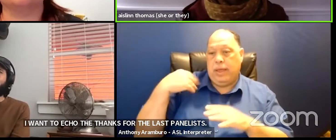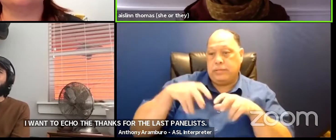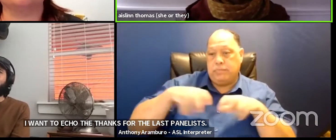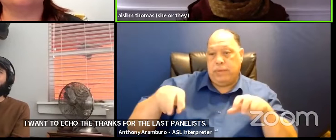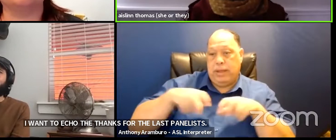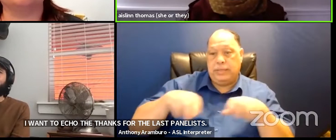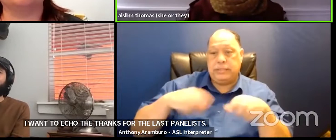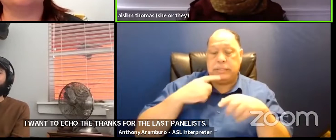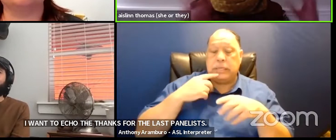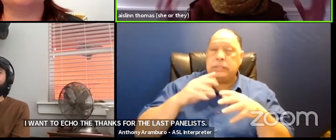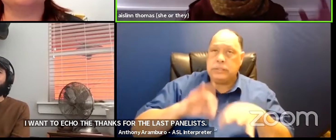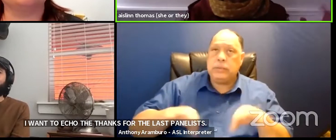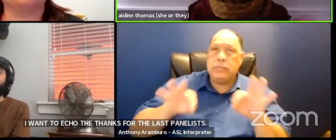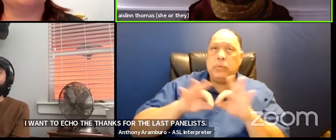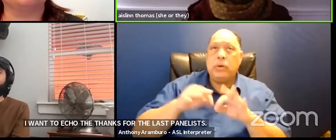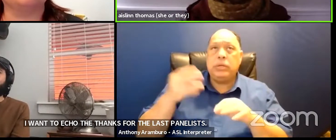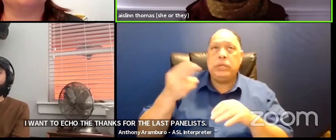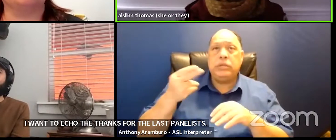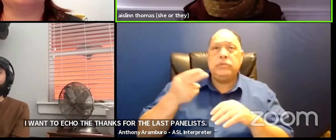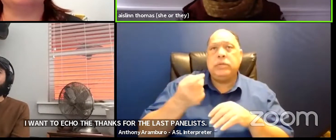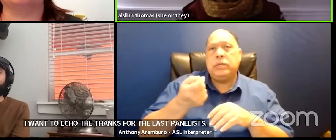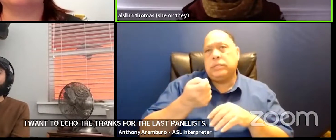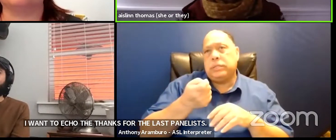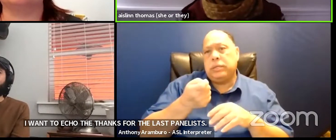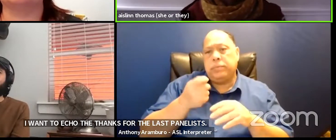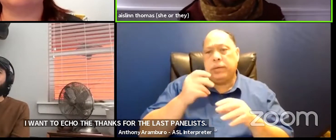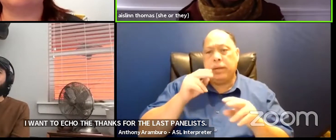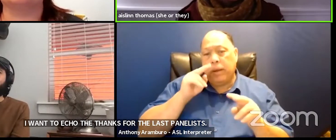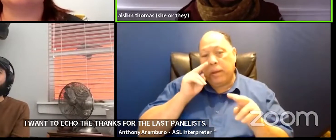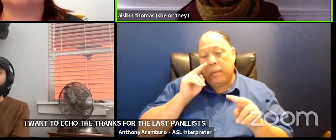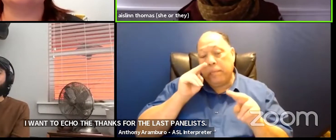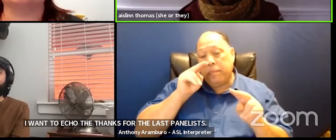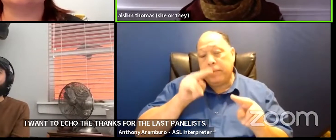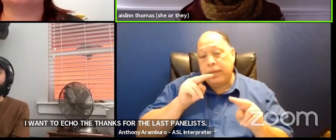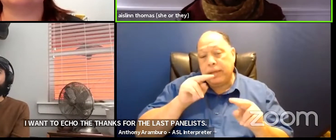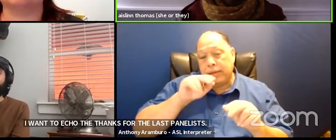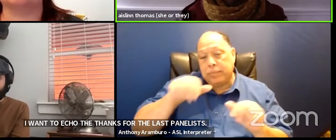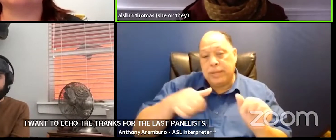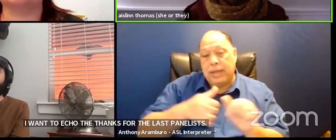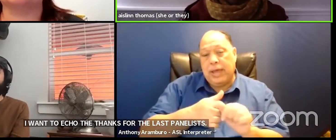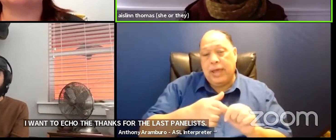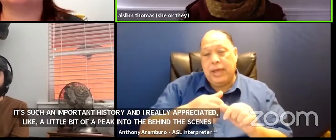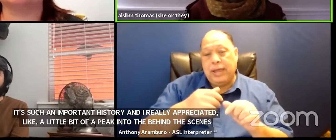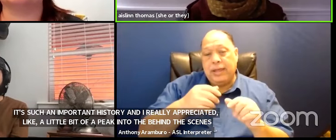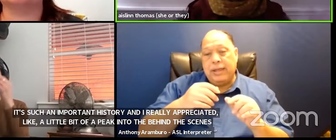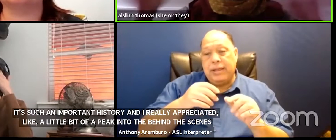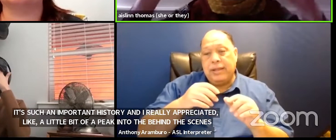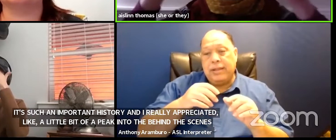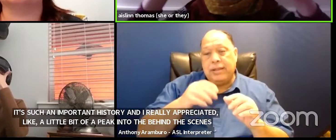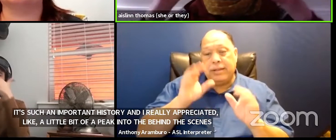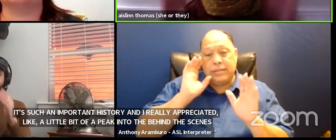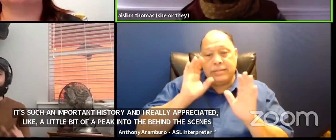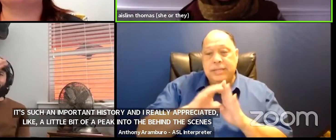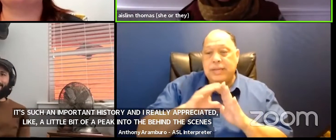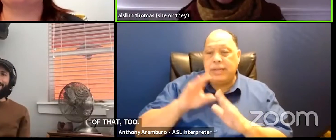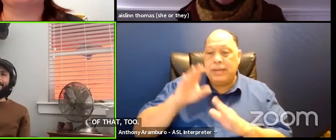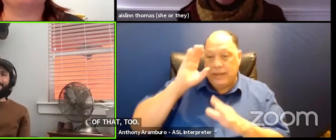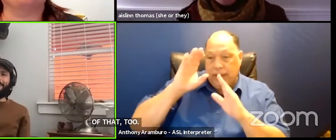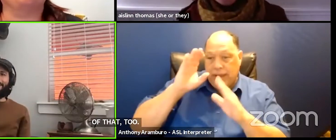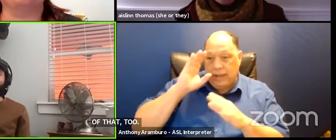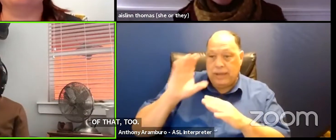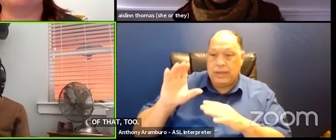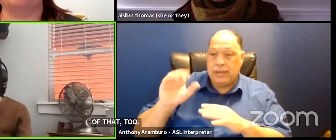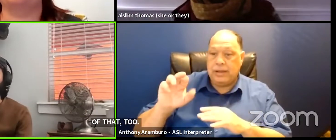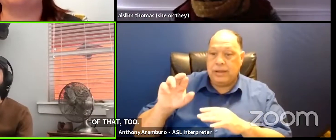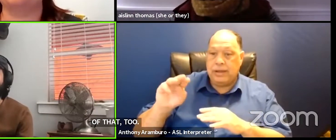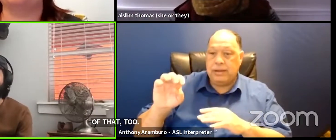really appreciated like a little bit of a peek into the behind the scenes of that too. And hi, Carmen.